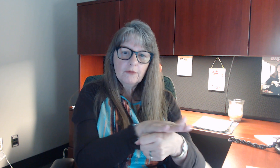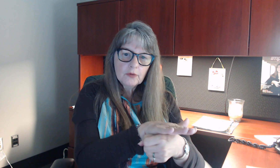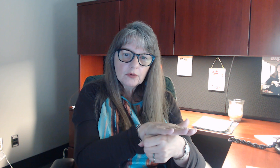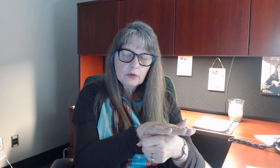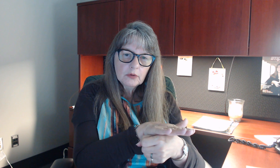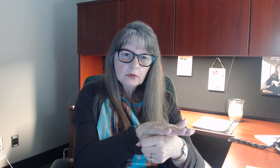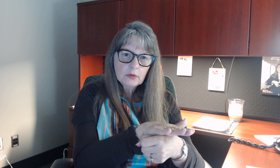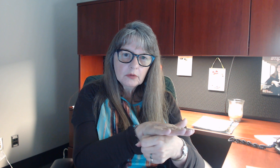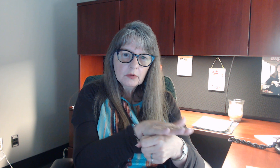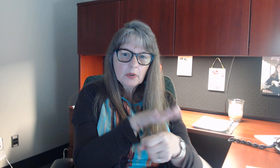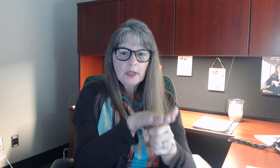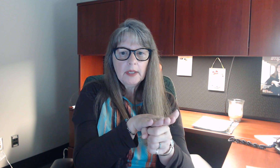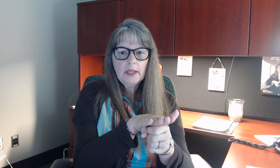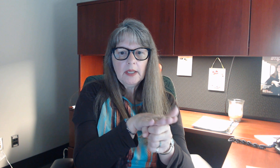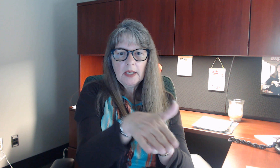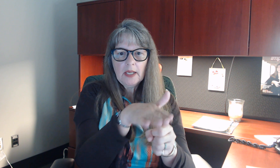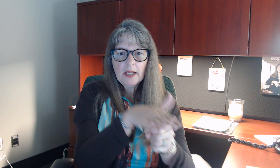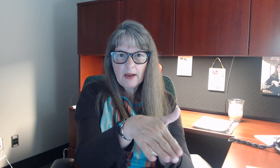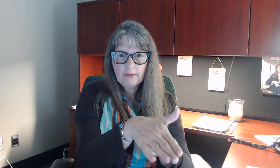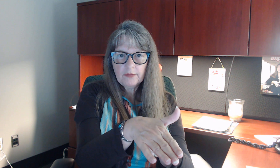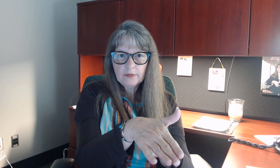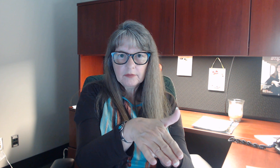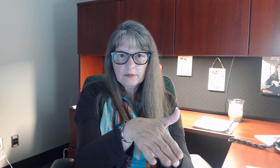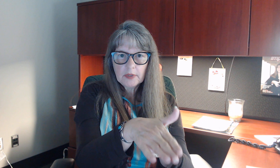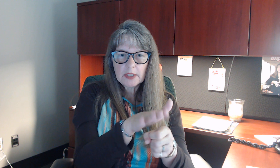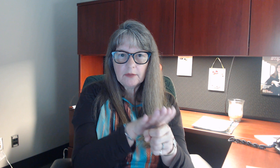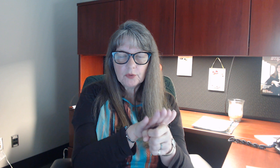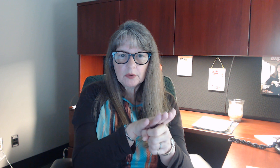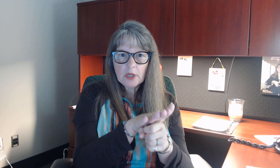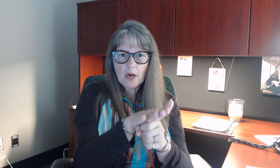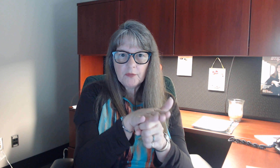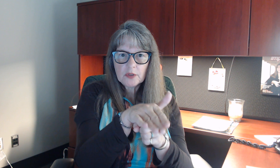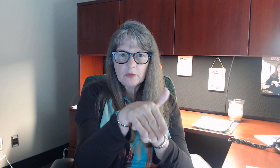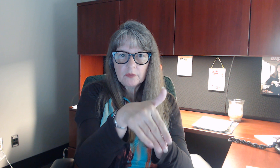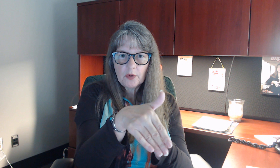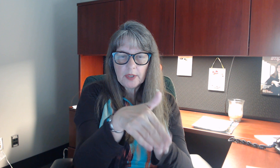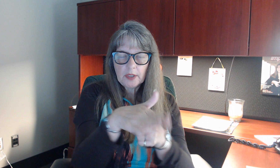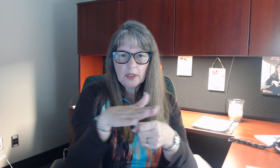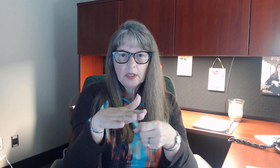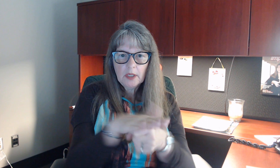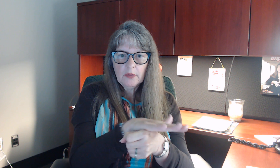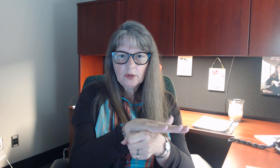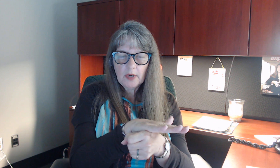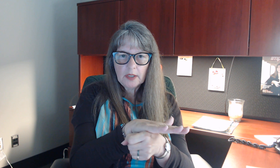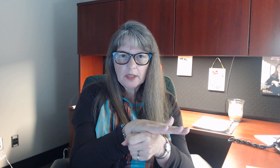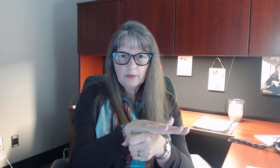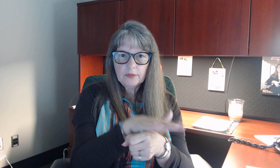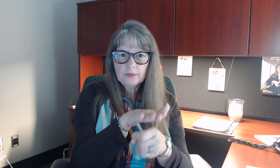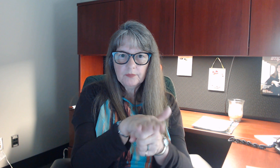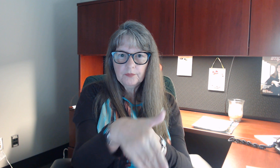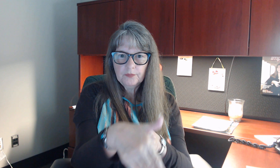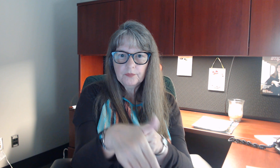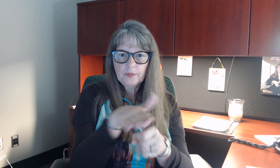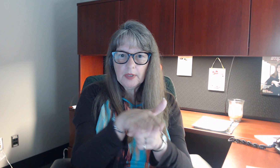Full, enough. Because like if your coffee's overflowing, then you've got enough.